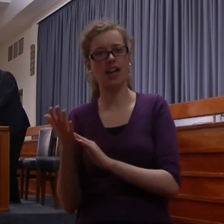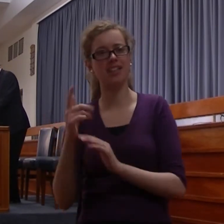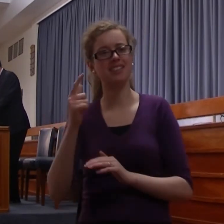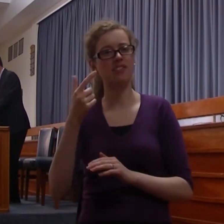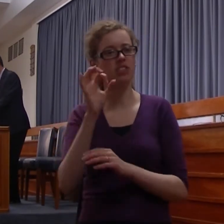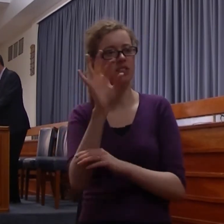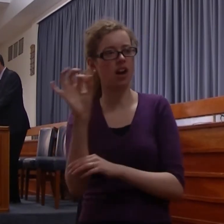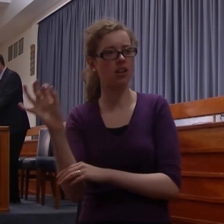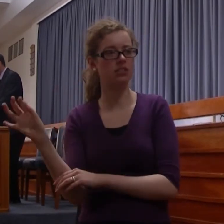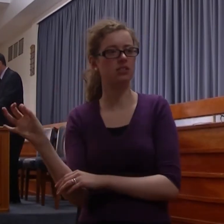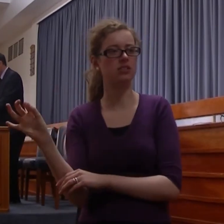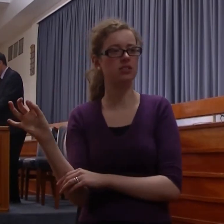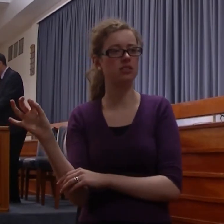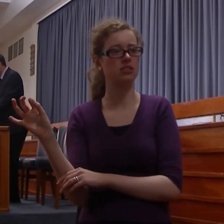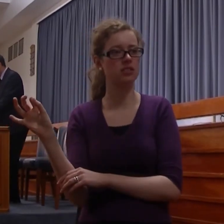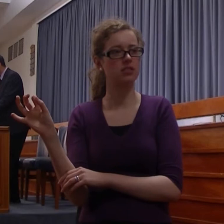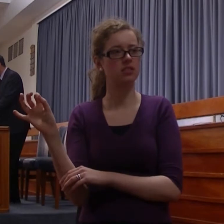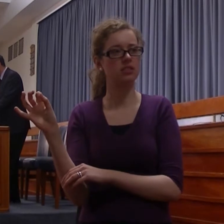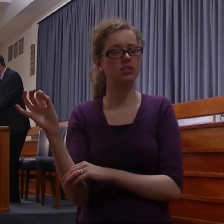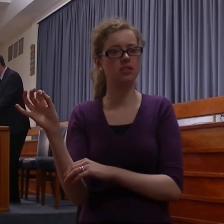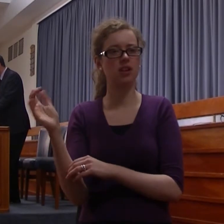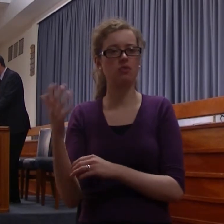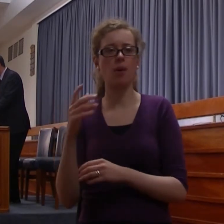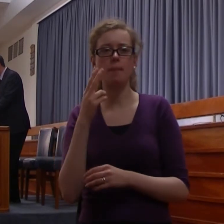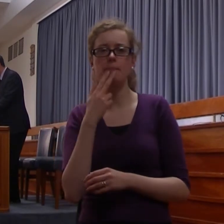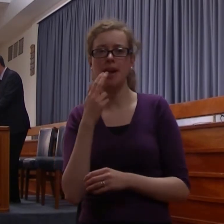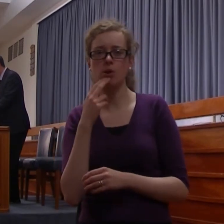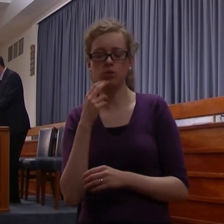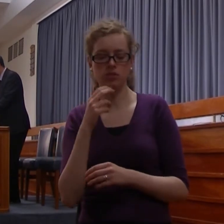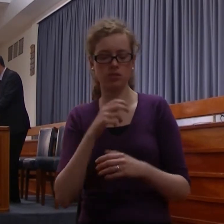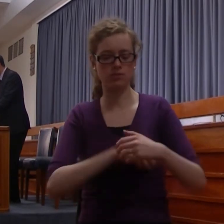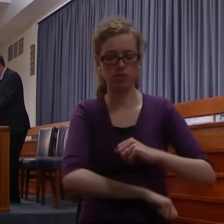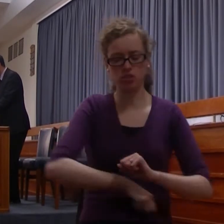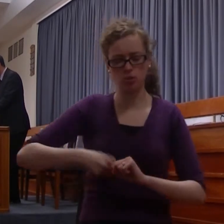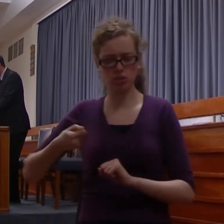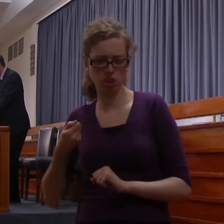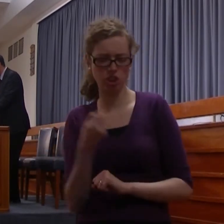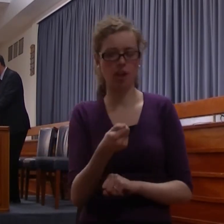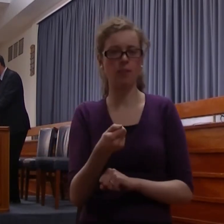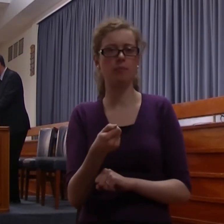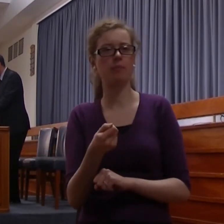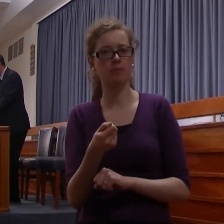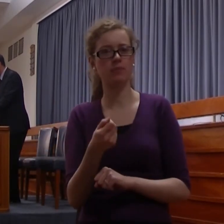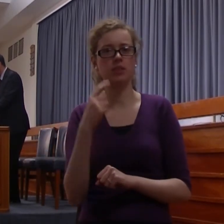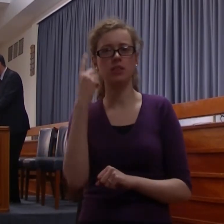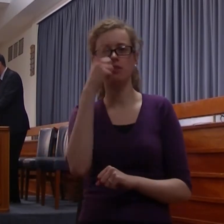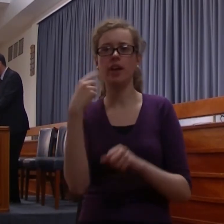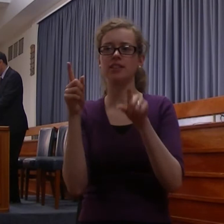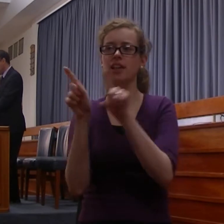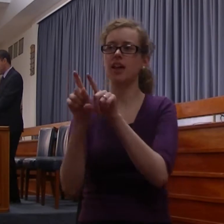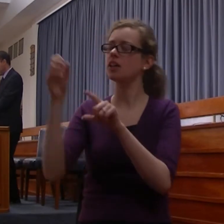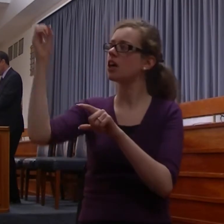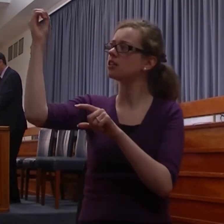16, chapter 1, and he had in his right hand seven stars, and out